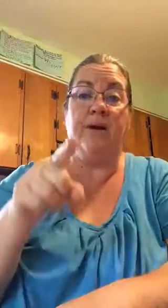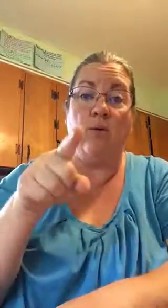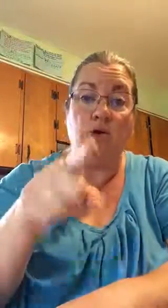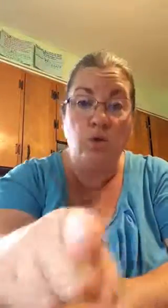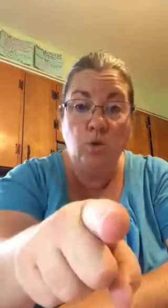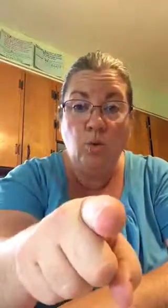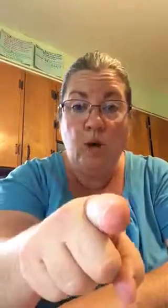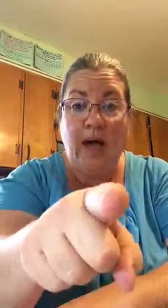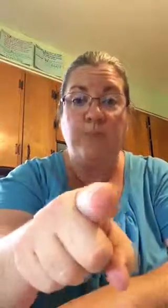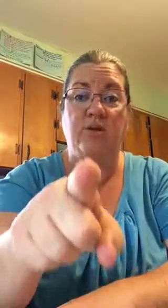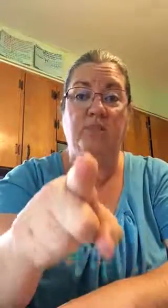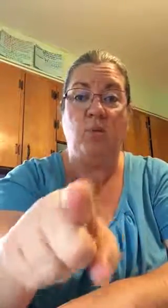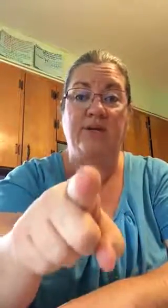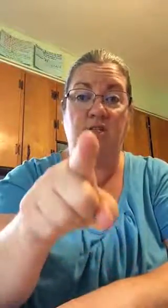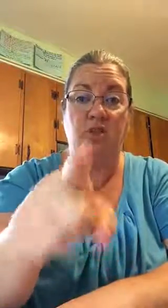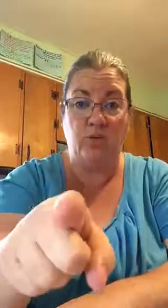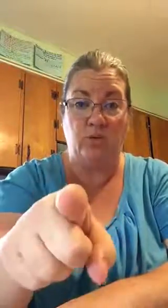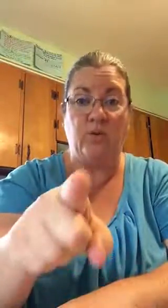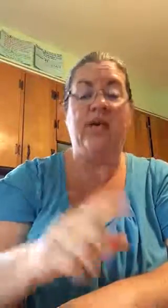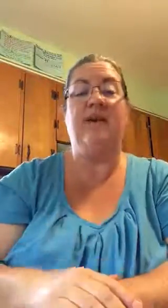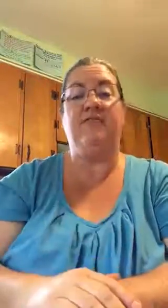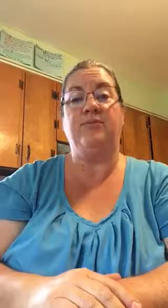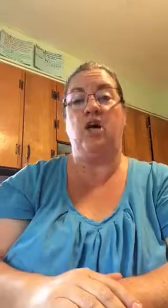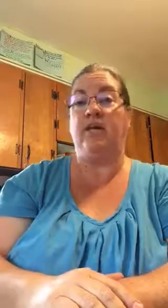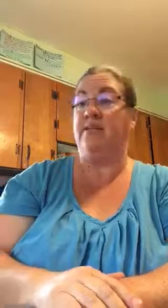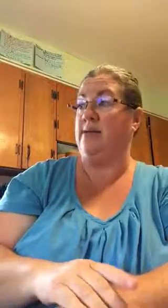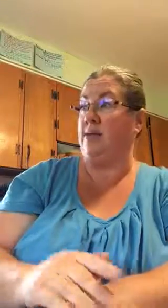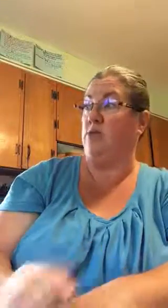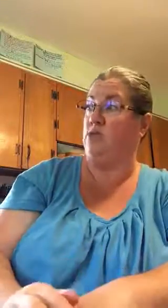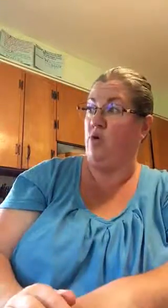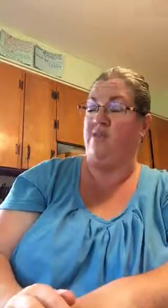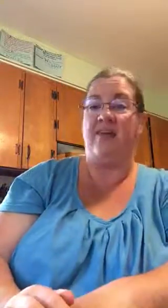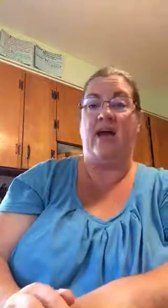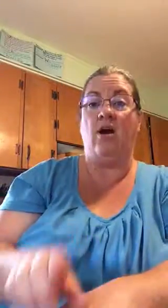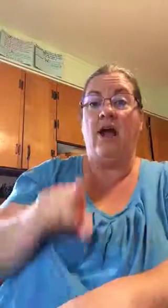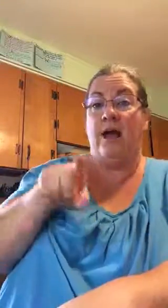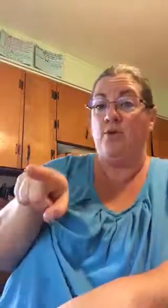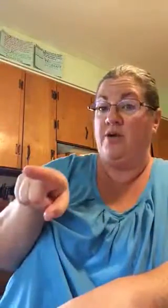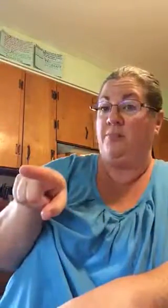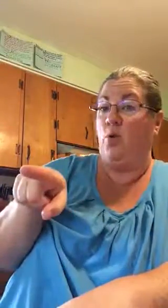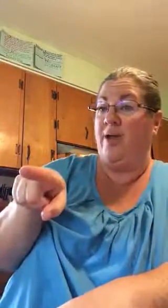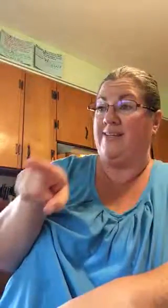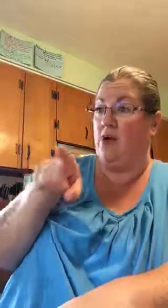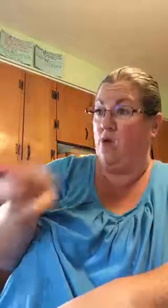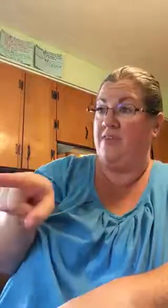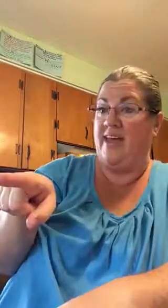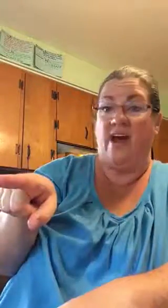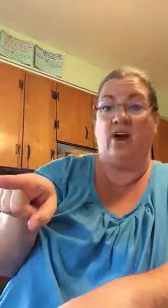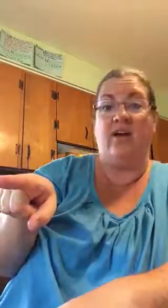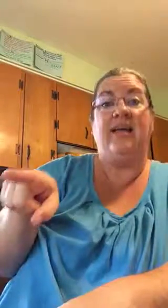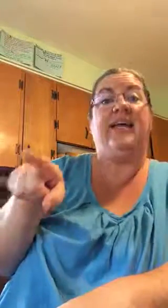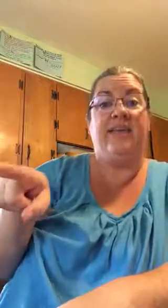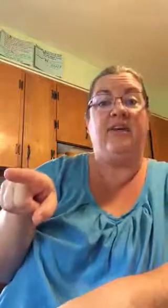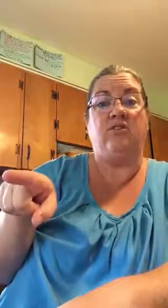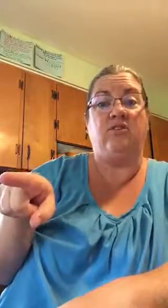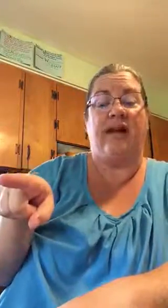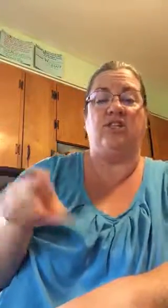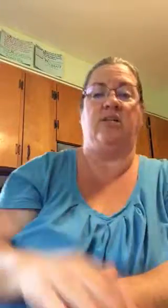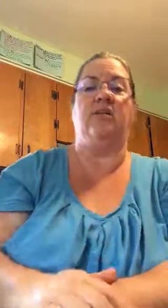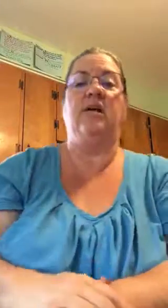about you, I'm going to point to you. If I'm talking to somebody who's over there, I'm going to point over there in their direction.